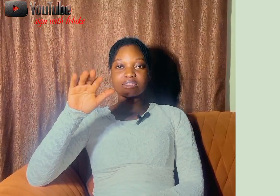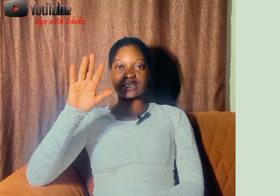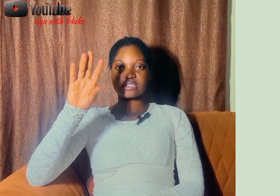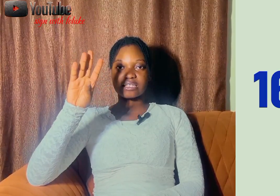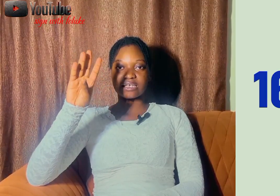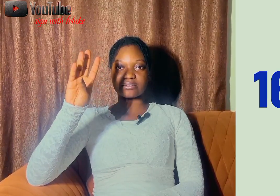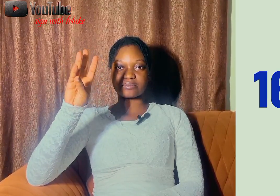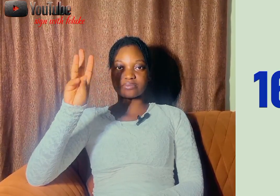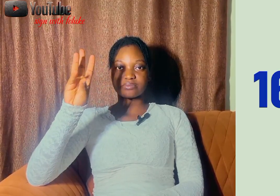16,